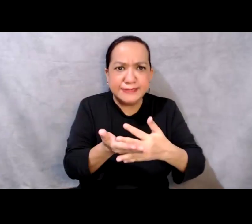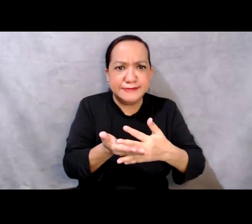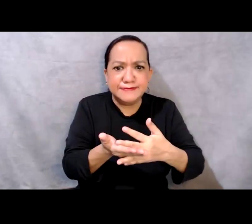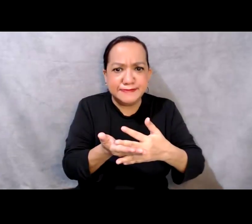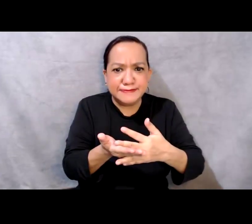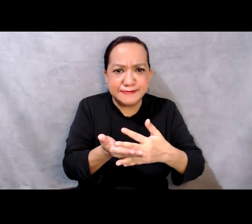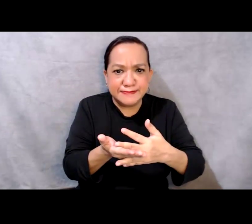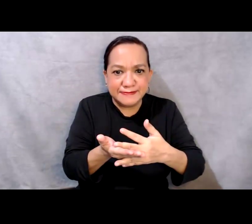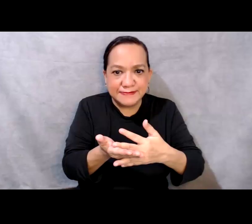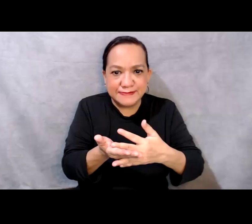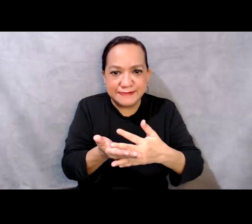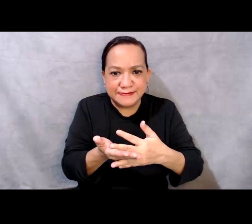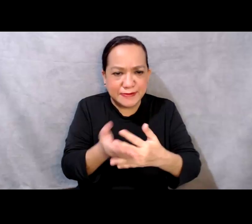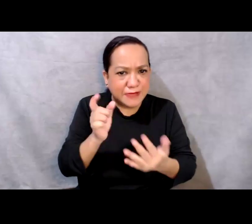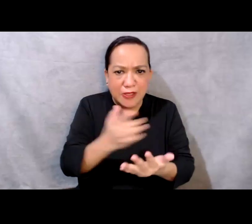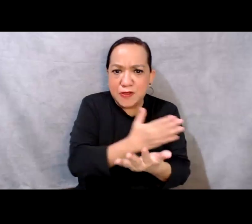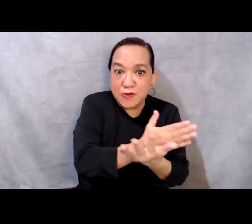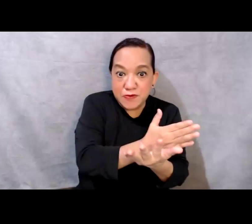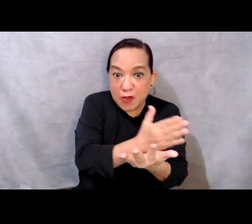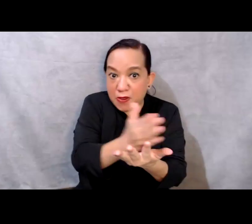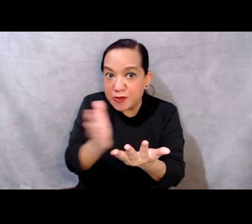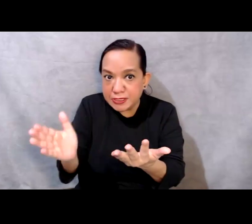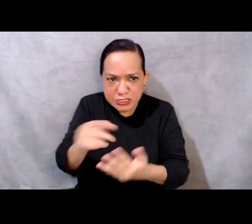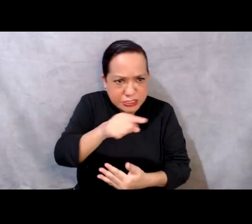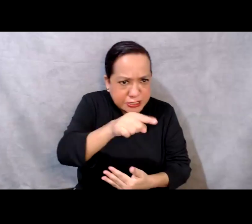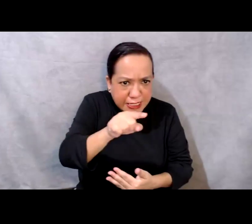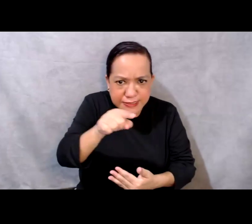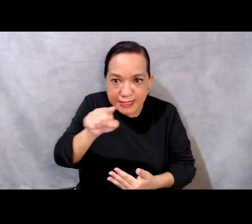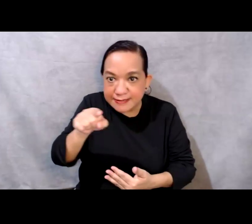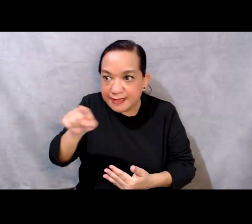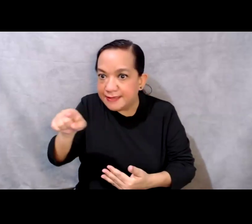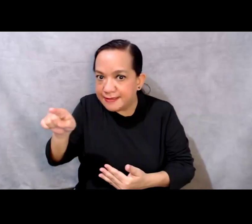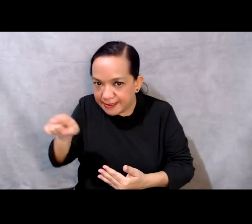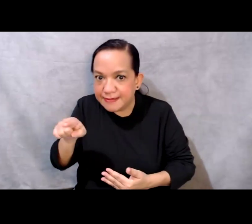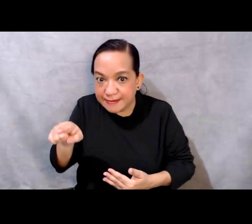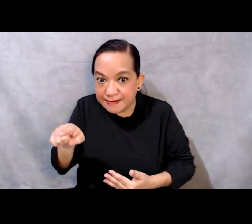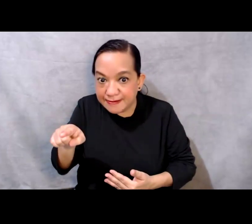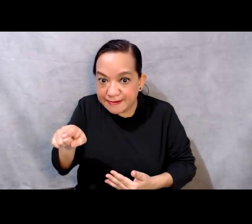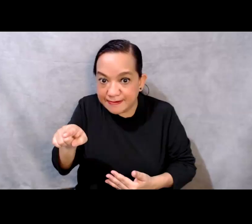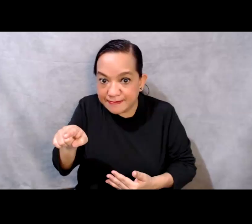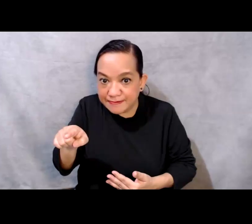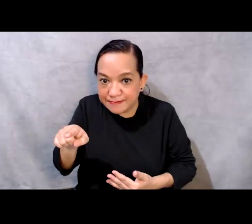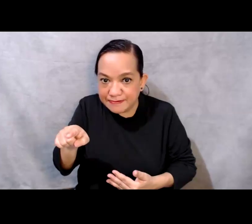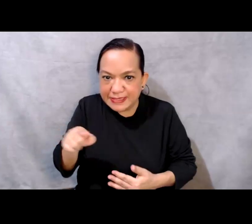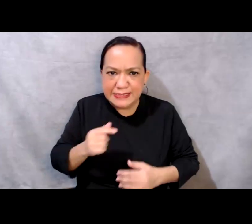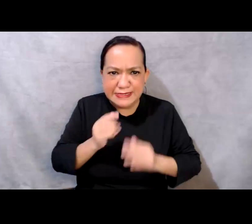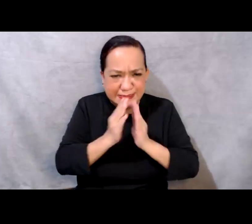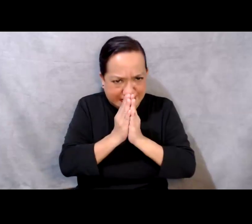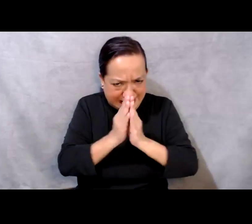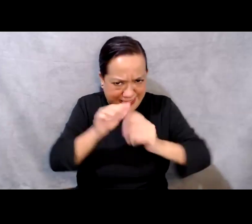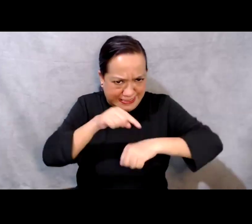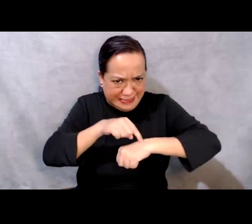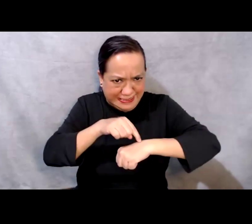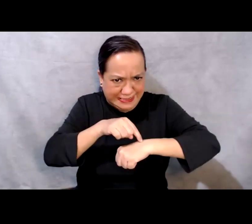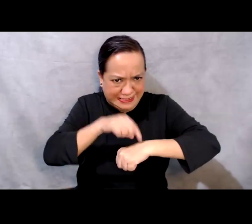mix. I think, we should not lose. Okay, I can see my time's up. I'm so sorry. Can I have one last sentence? I hate